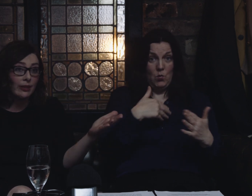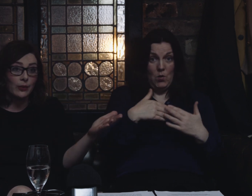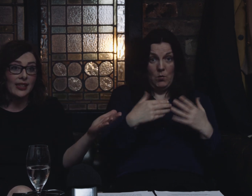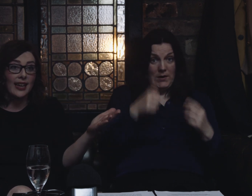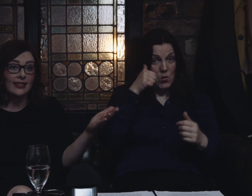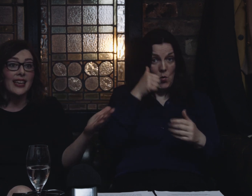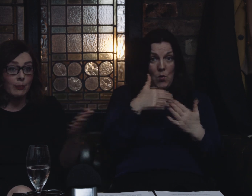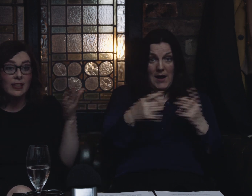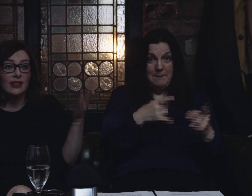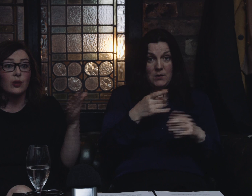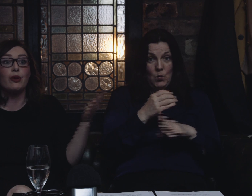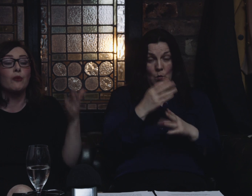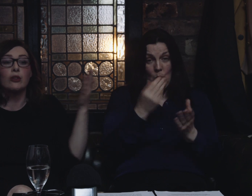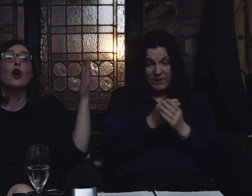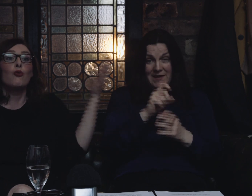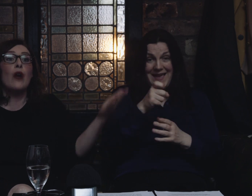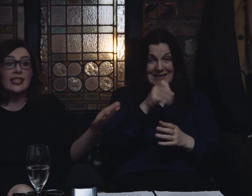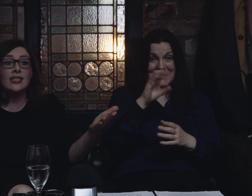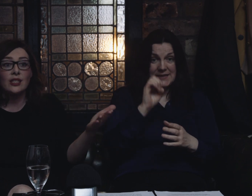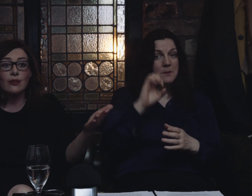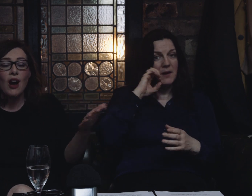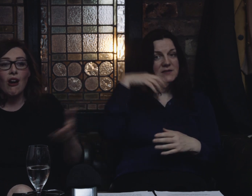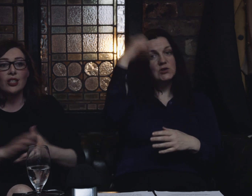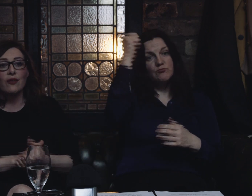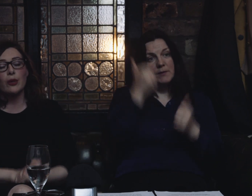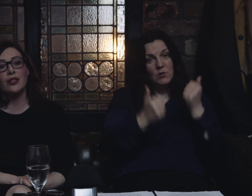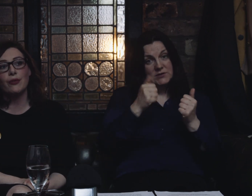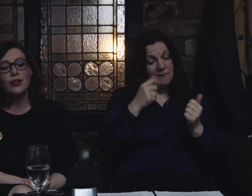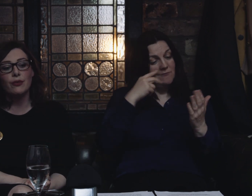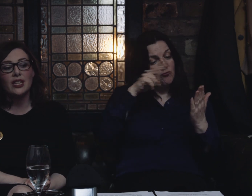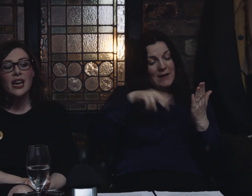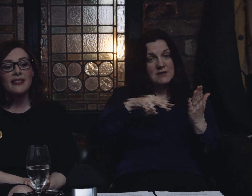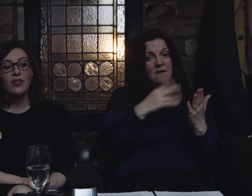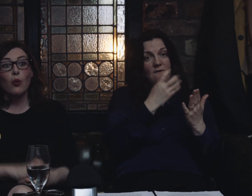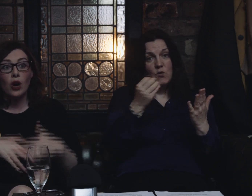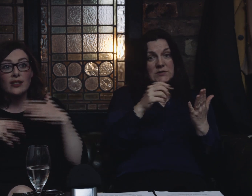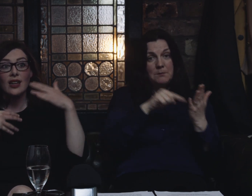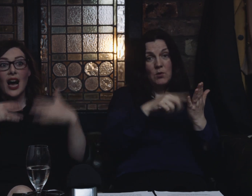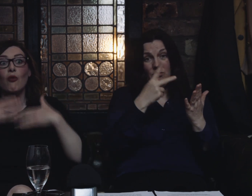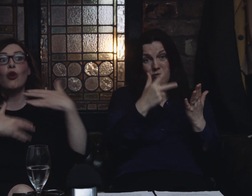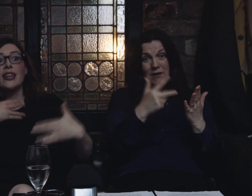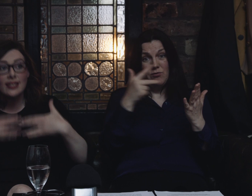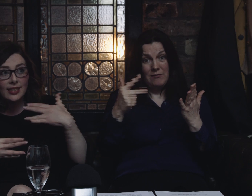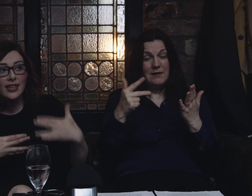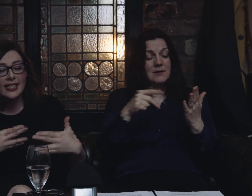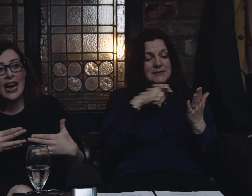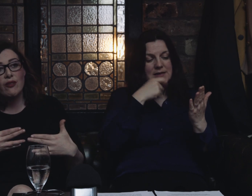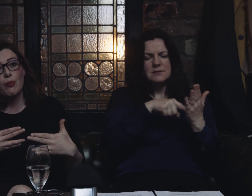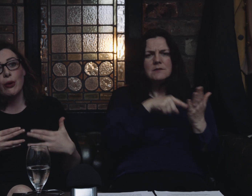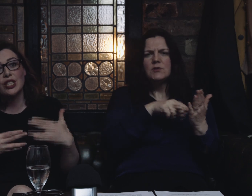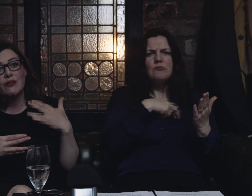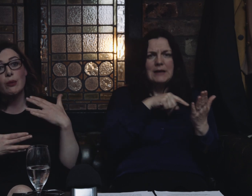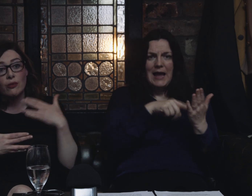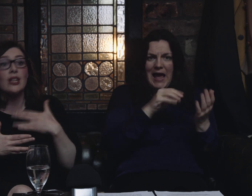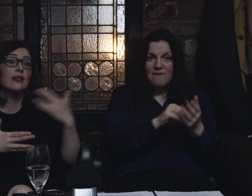know happened with the X case, because the Supreme Court read into Article 43.3 that there was a right to have